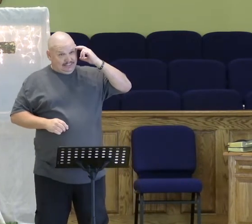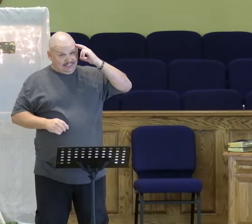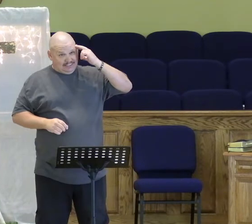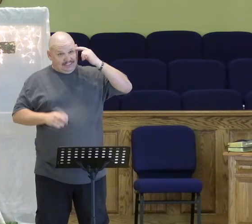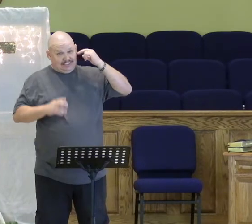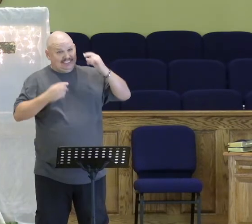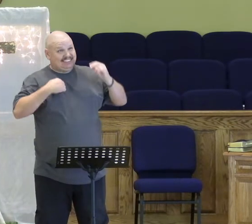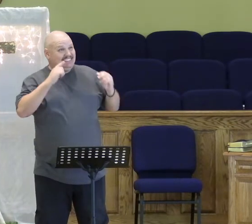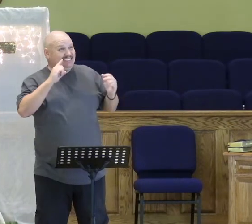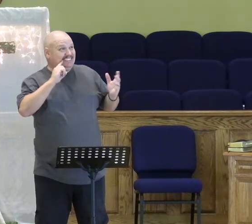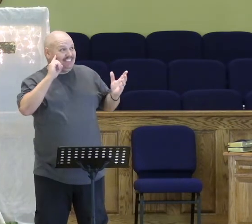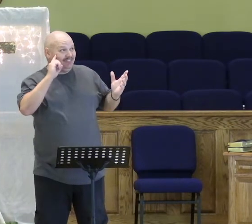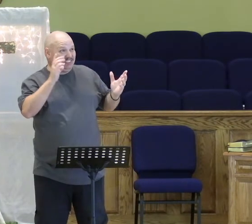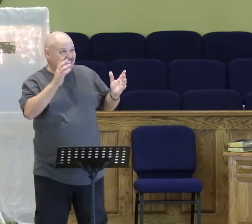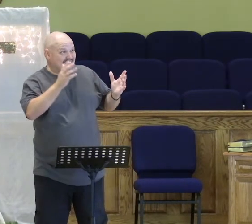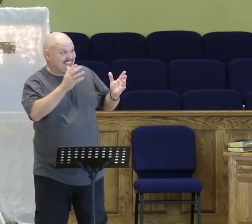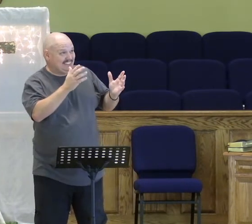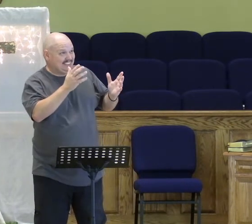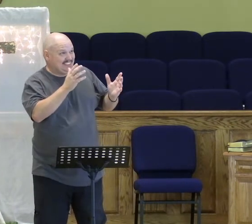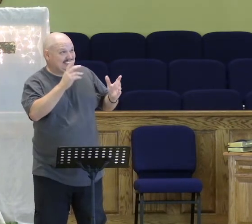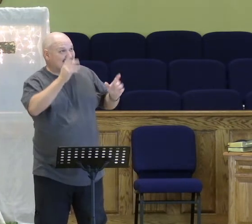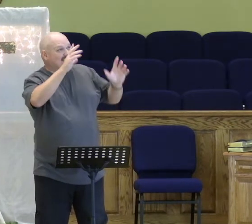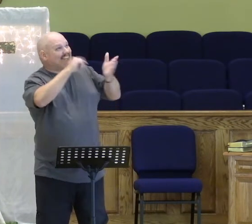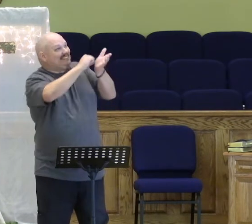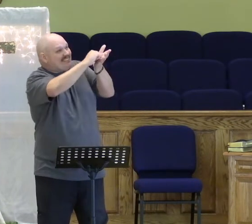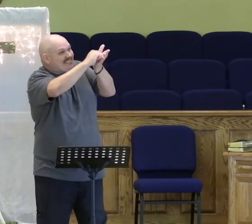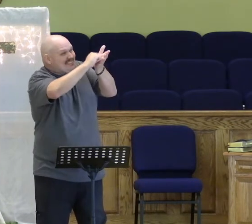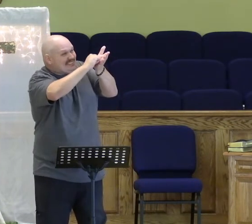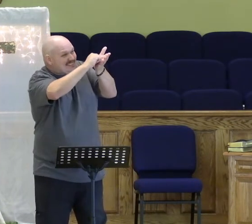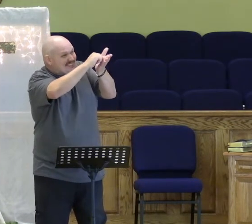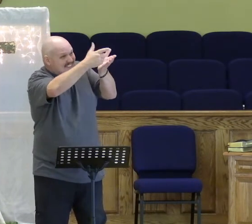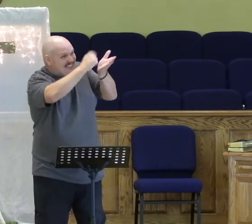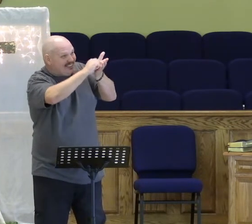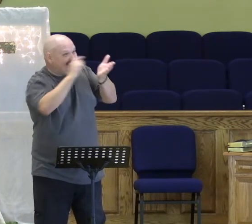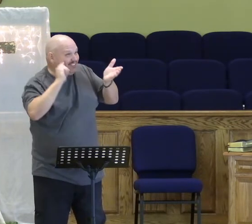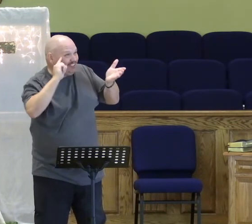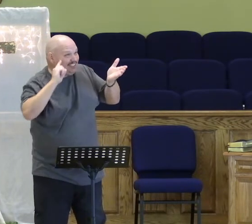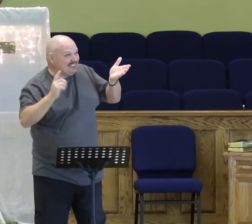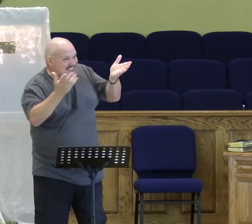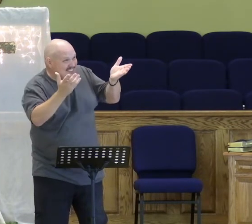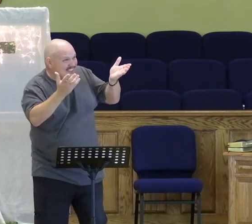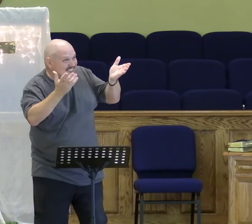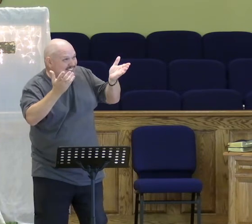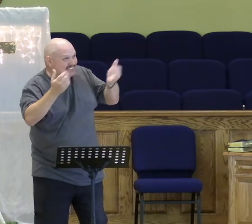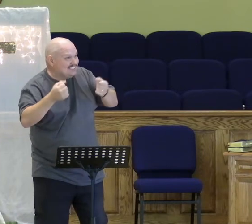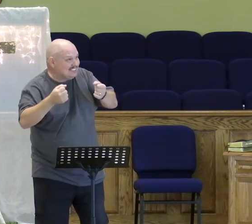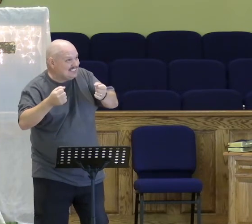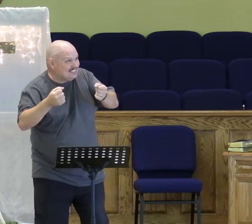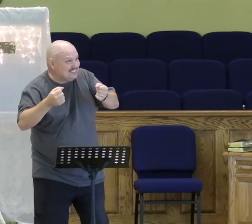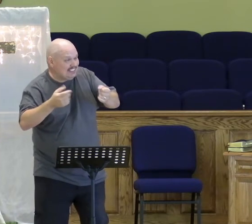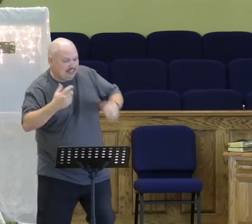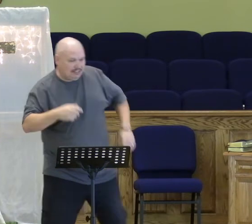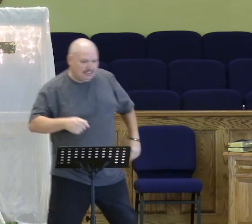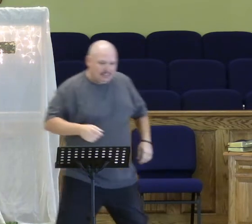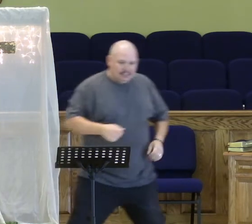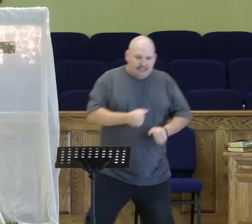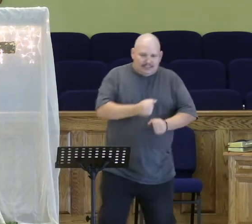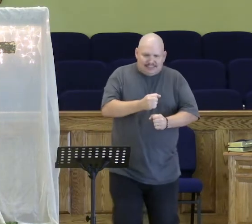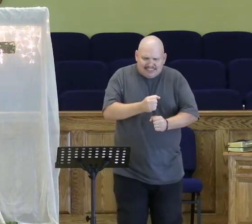I said, okay, no, ma'am. I'm like deaf, okay? I need pen, paper. I'm deaf, pointing to my ears.